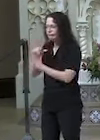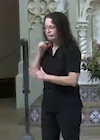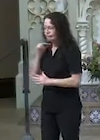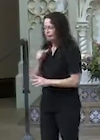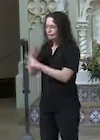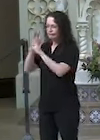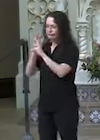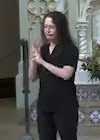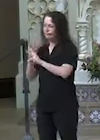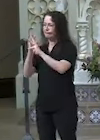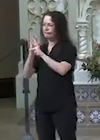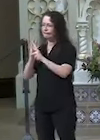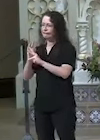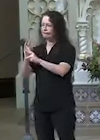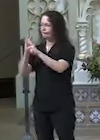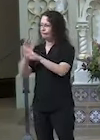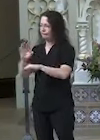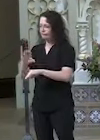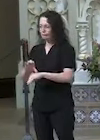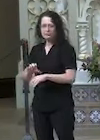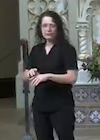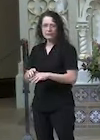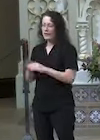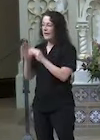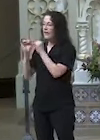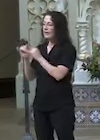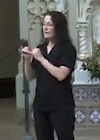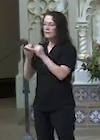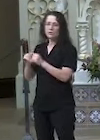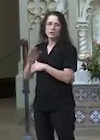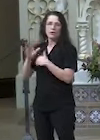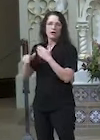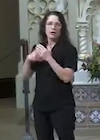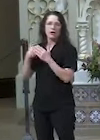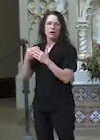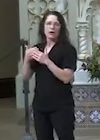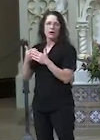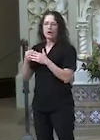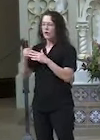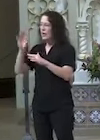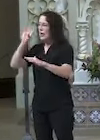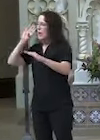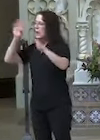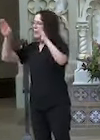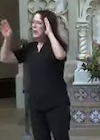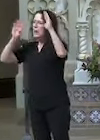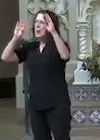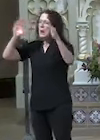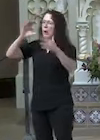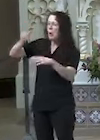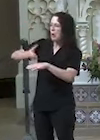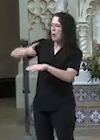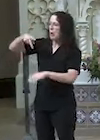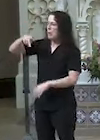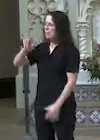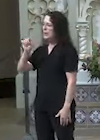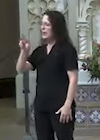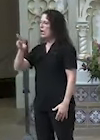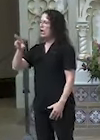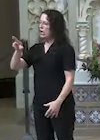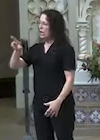walking into the church, and individually all of them going, "Hello, pillar.